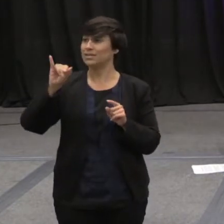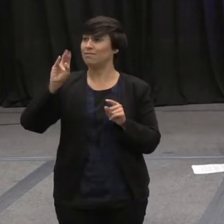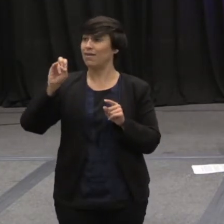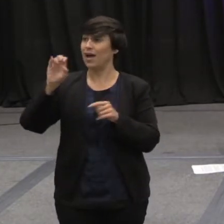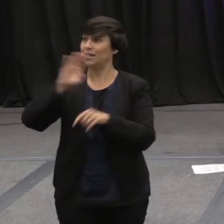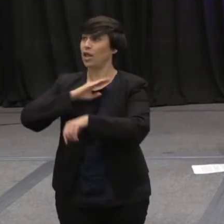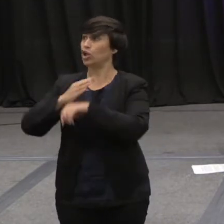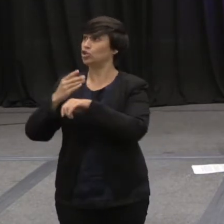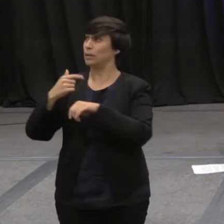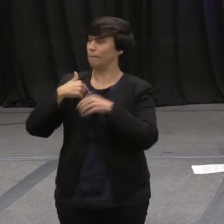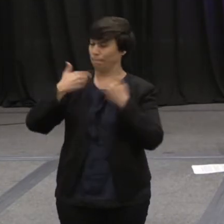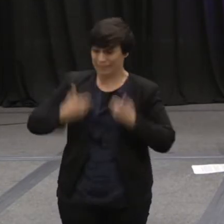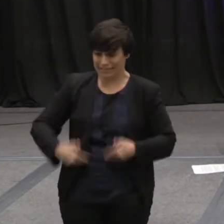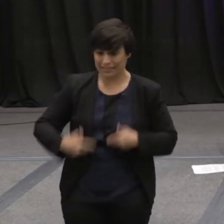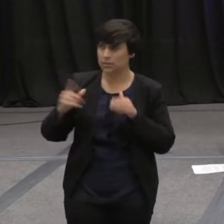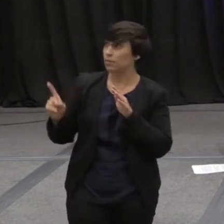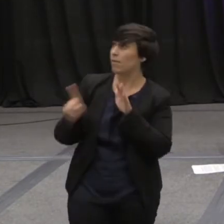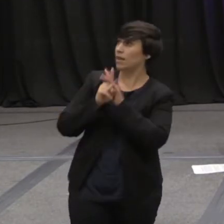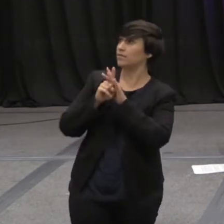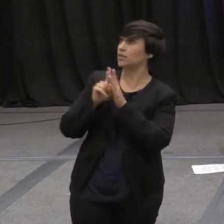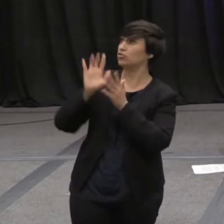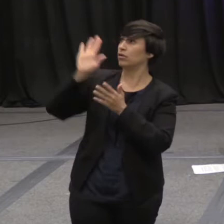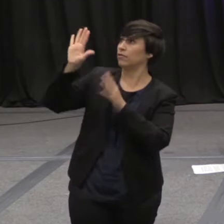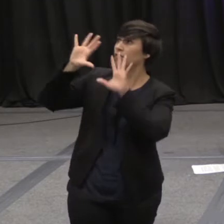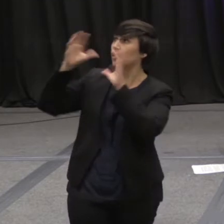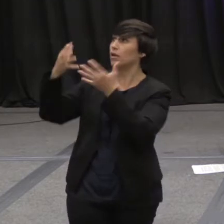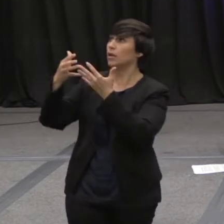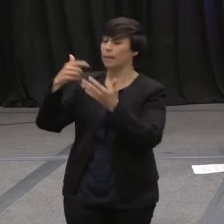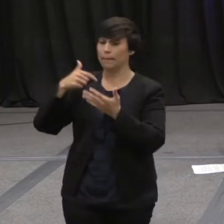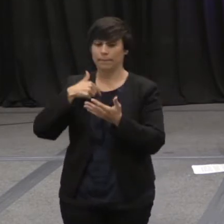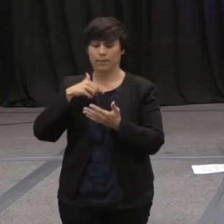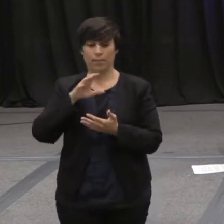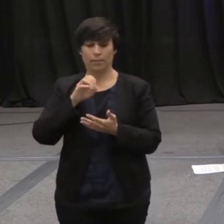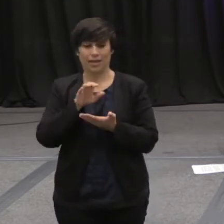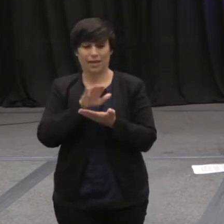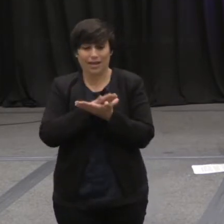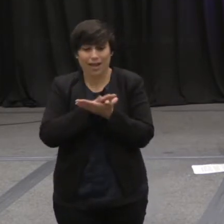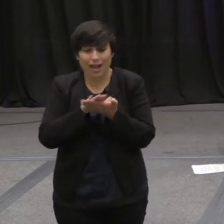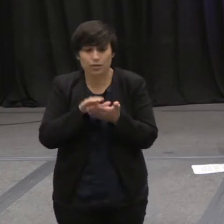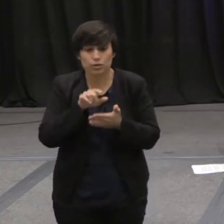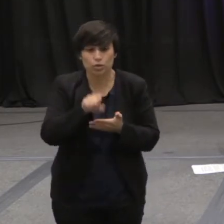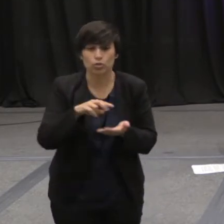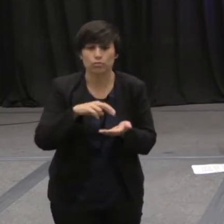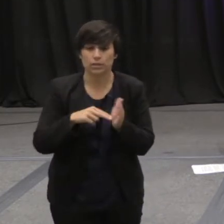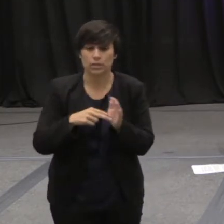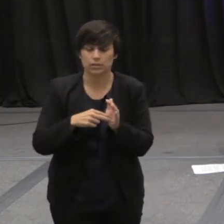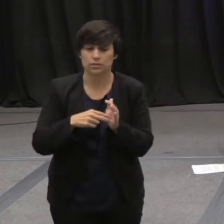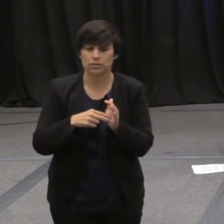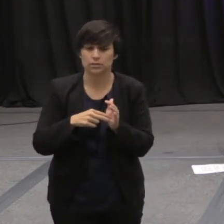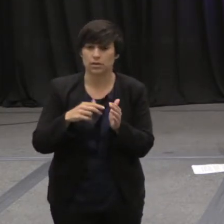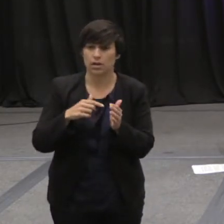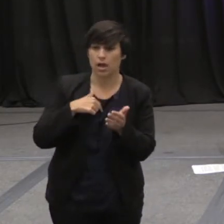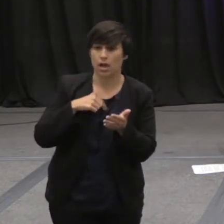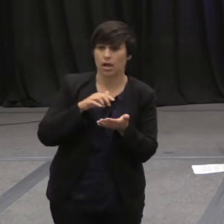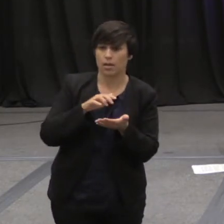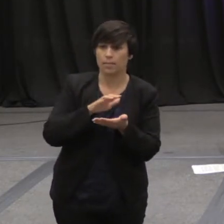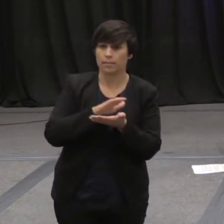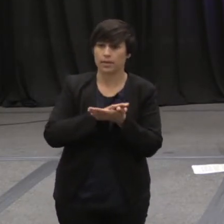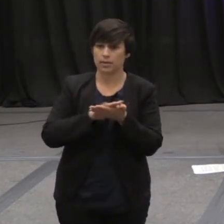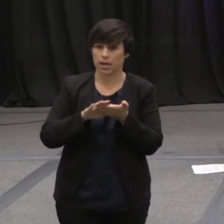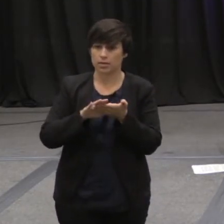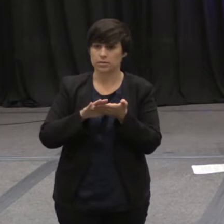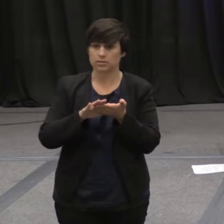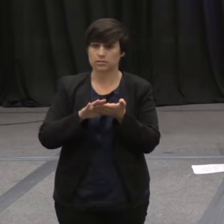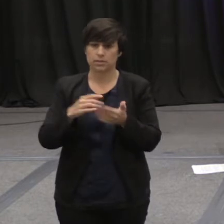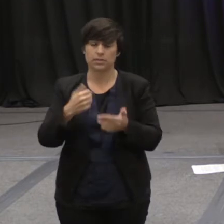being nice to you is being nice to me, right? Mm-hmm. That's just a fact. And you can, I could tell how far